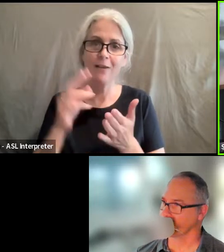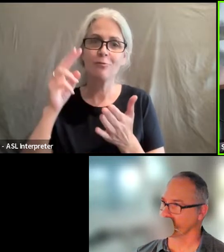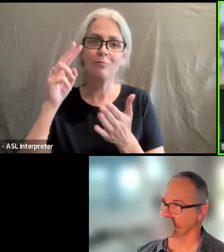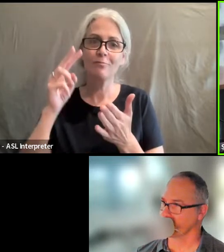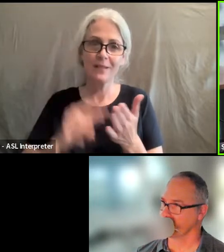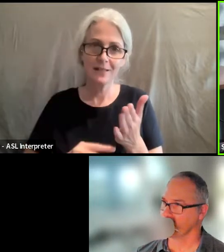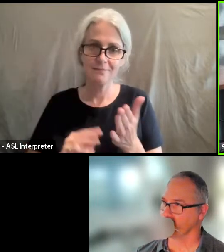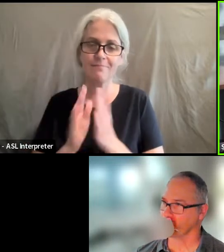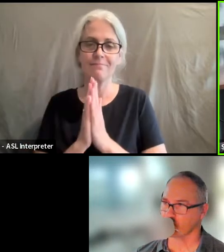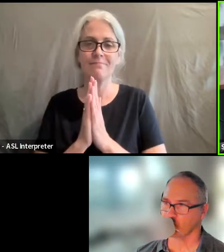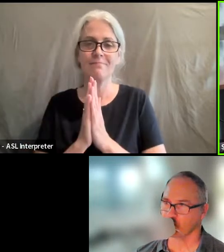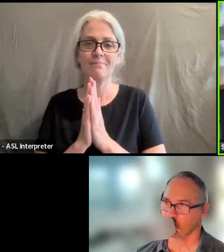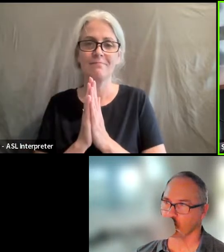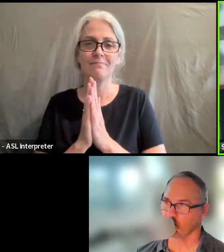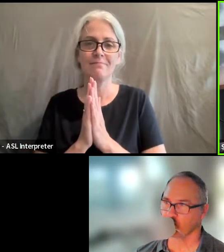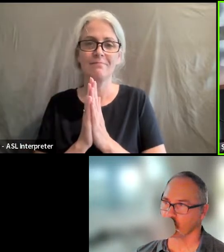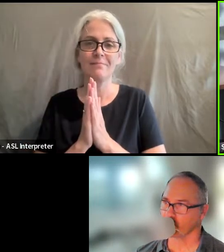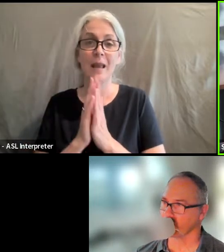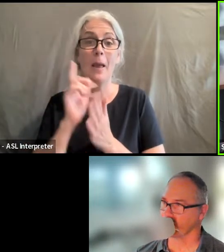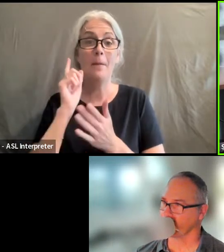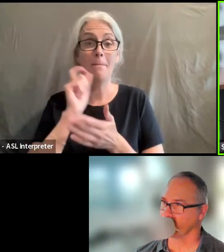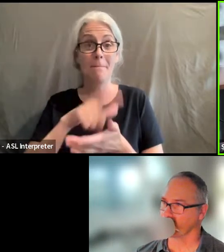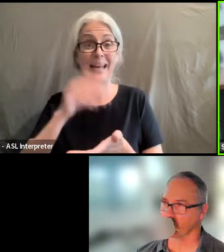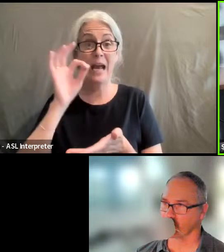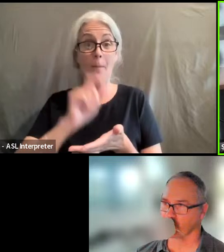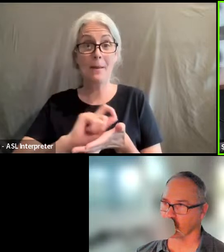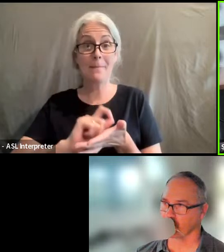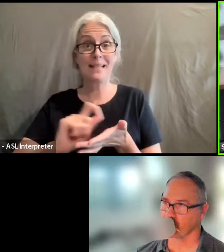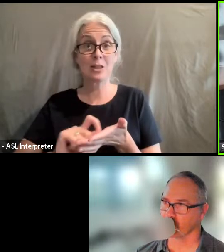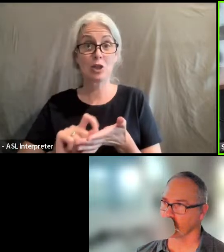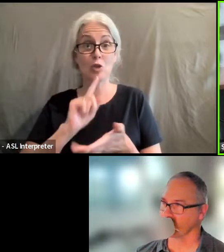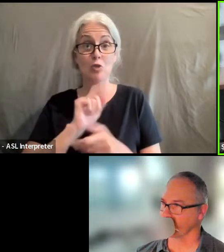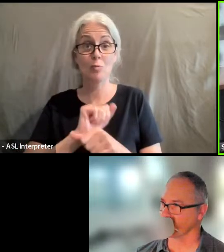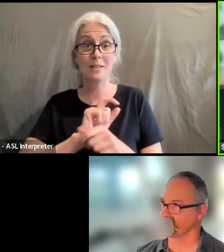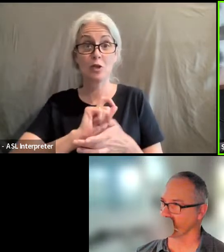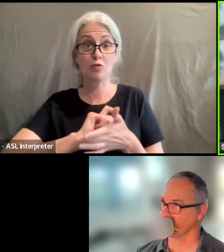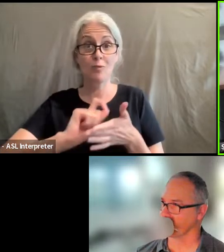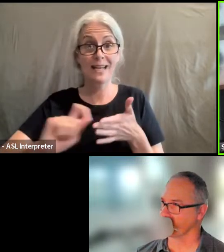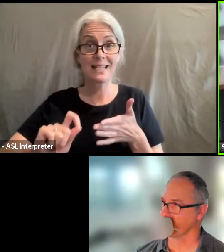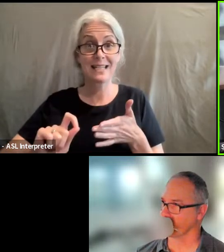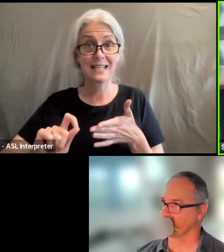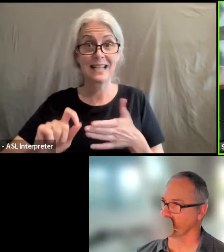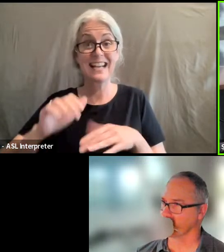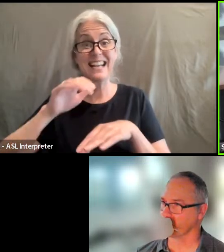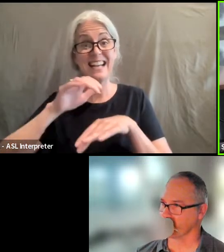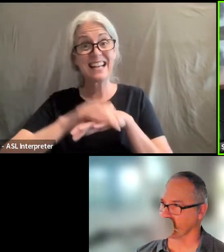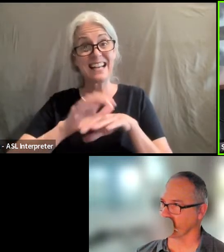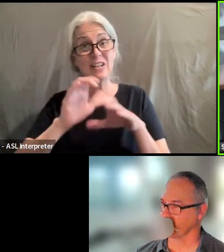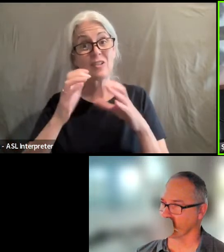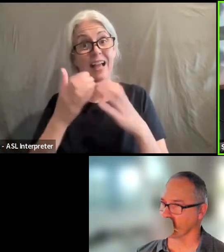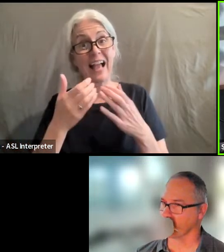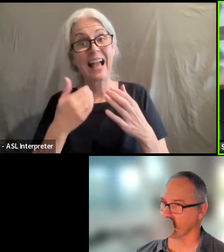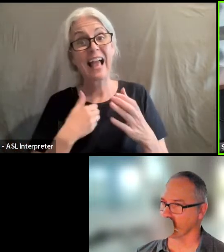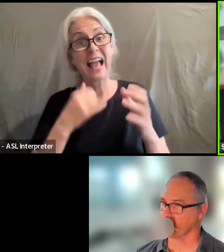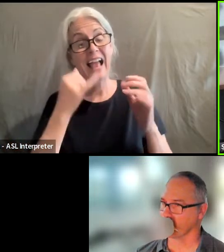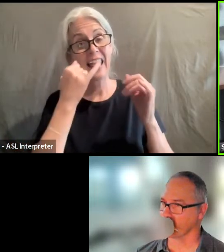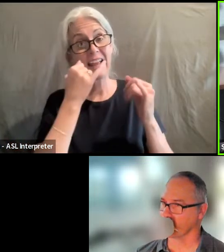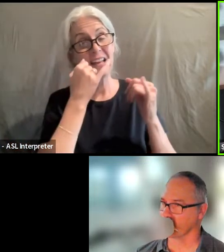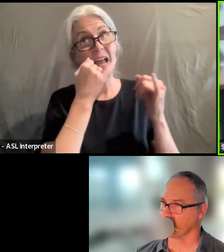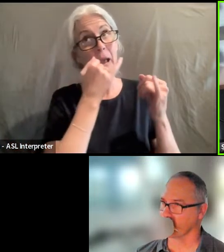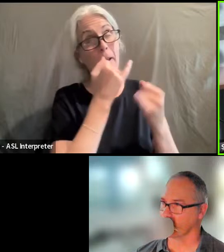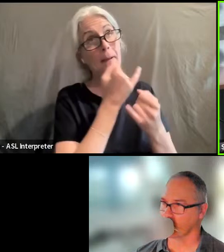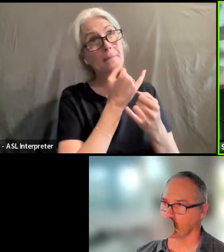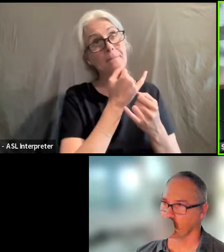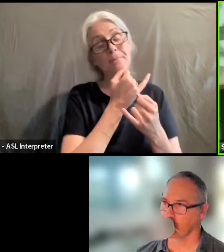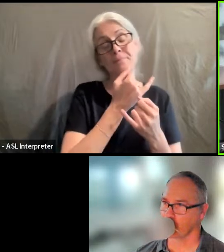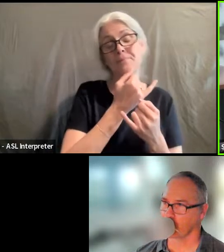it, pick up a pencil and write. We went to that English class that they had independent writing time,